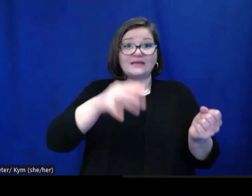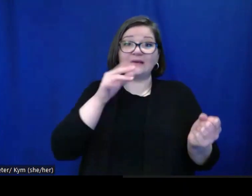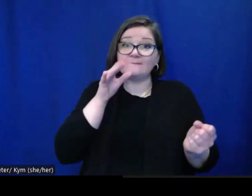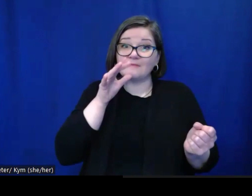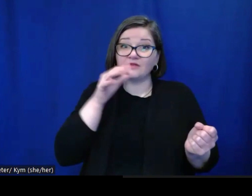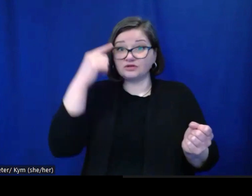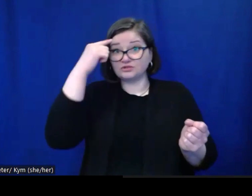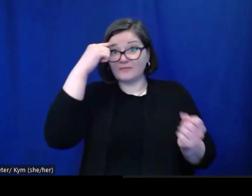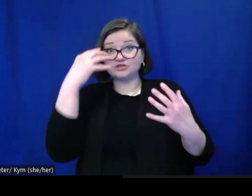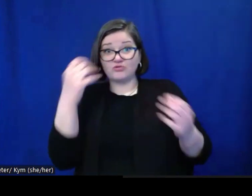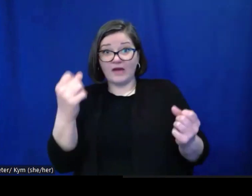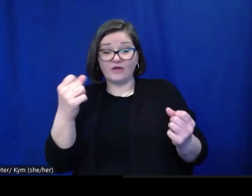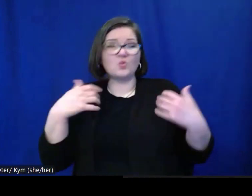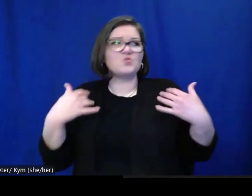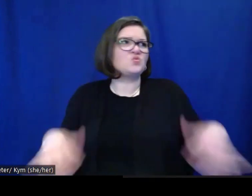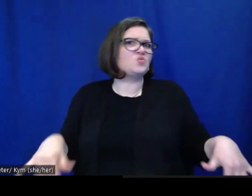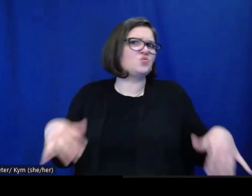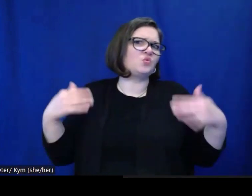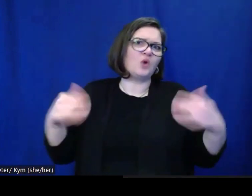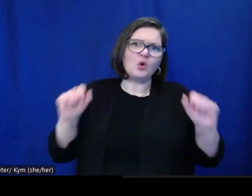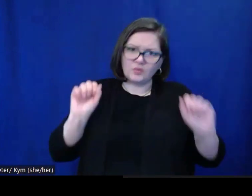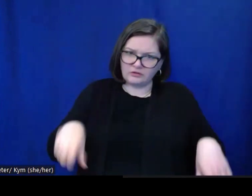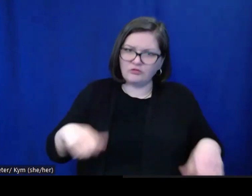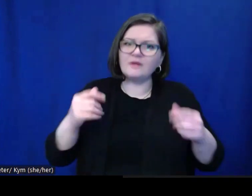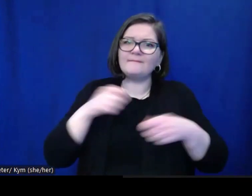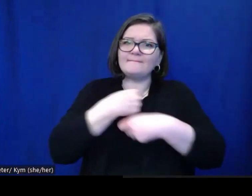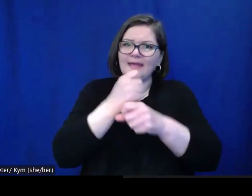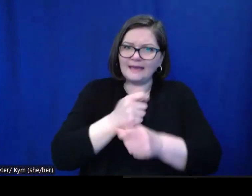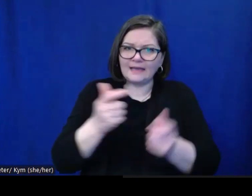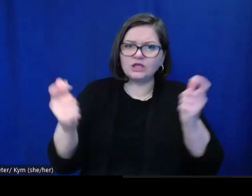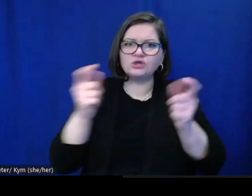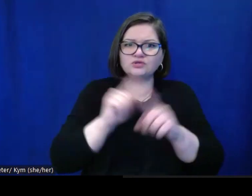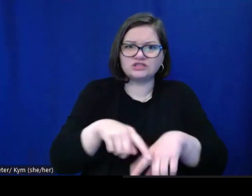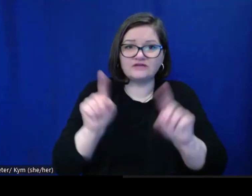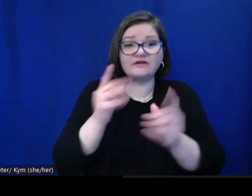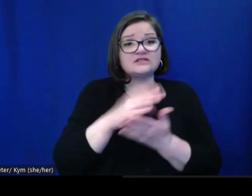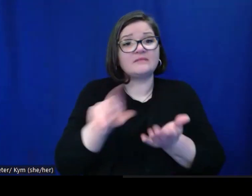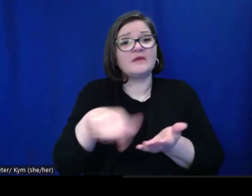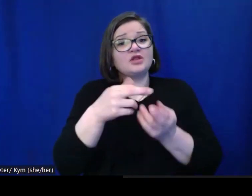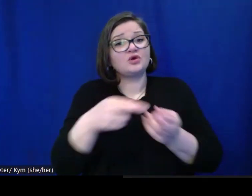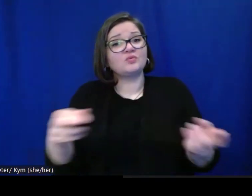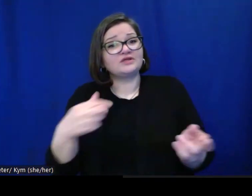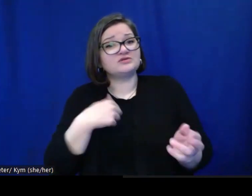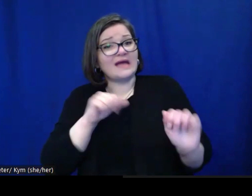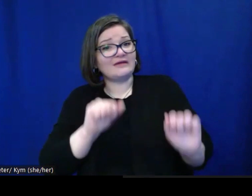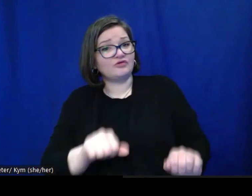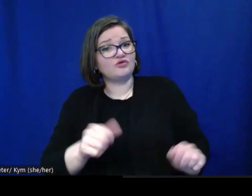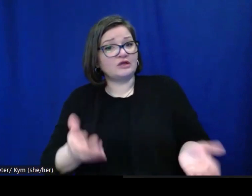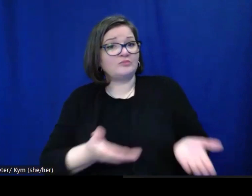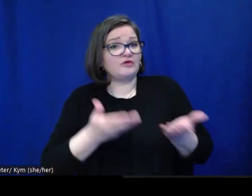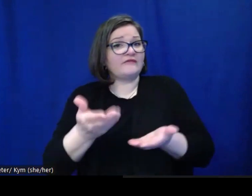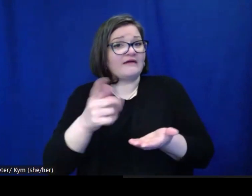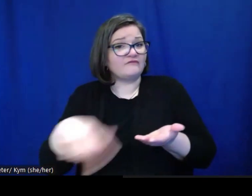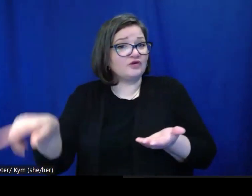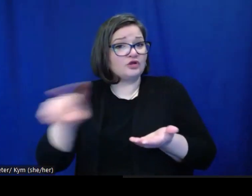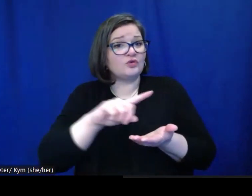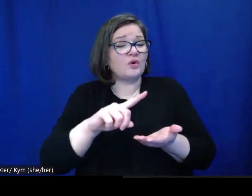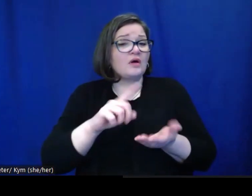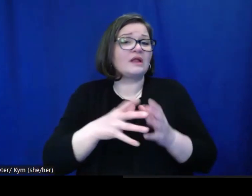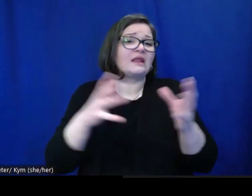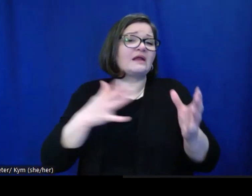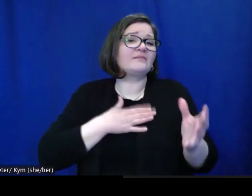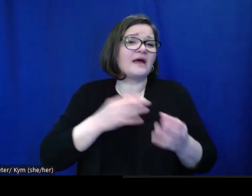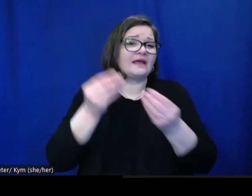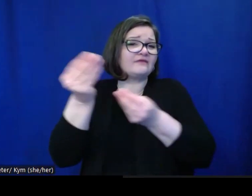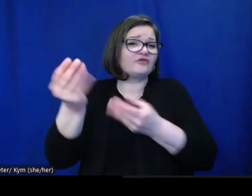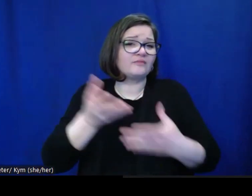really make a difference. Some other resources here that I've been able to provide for you. So a lot of my information came from